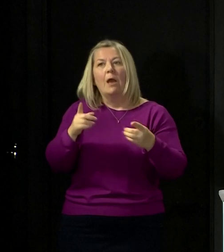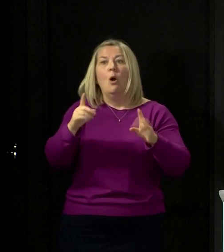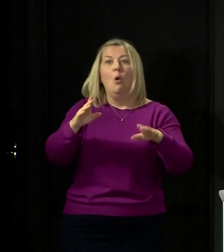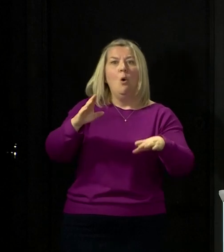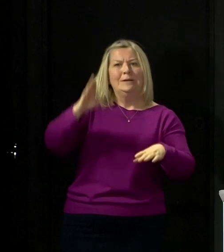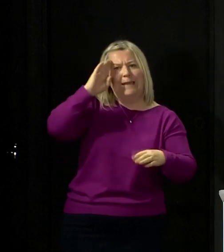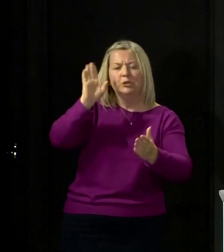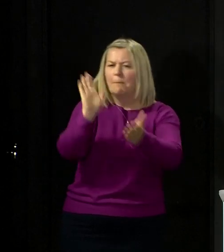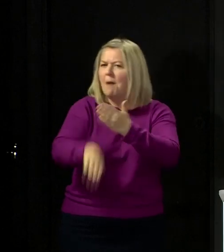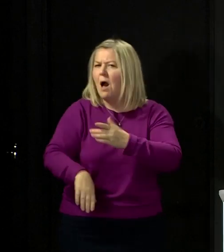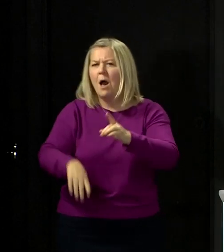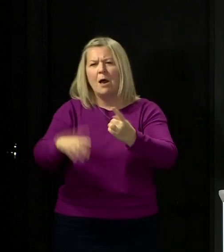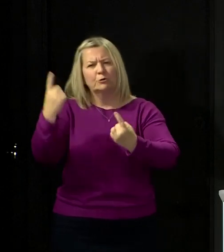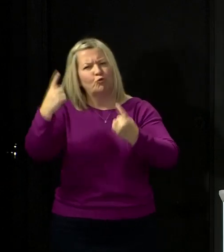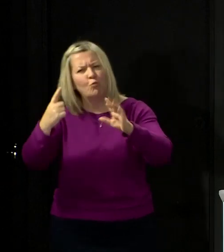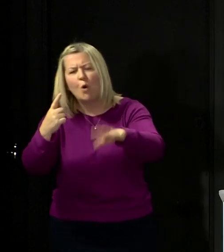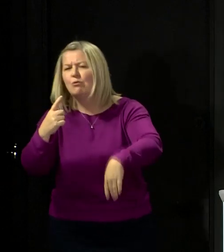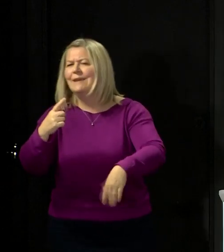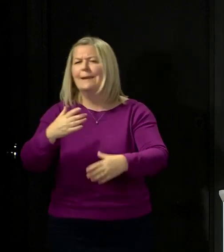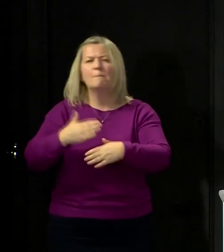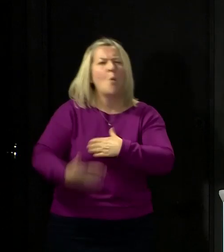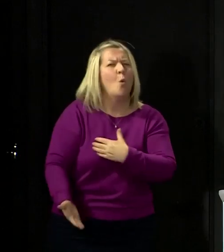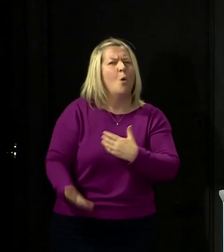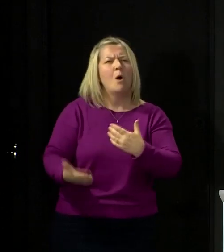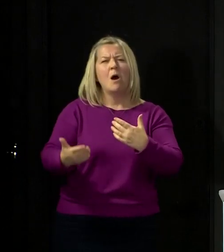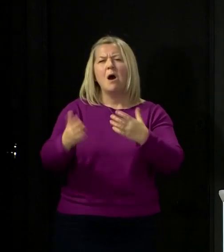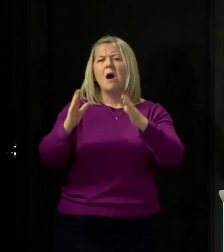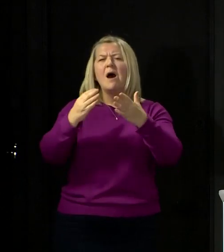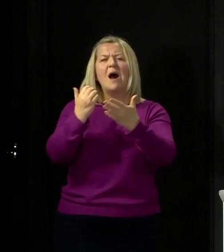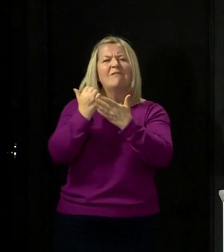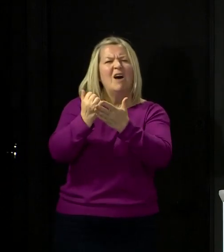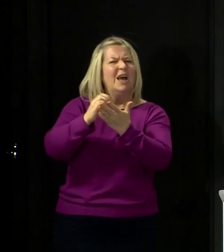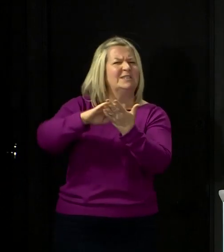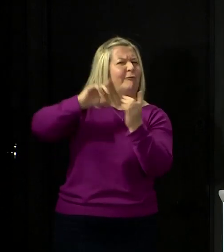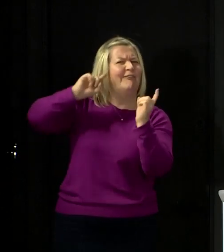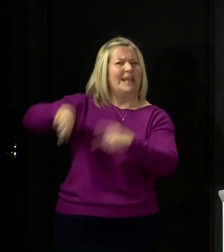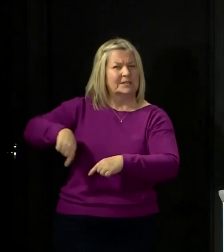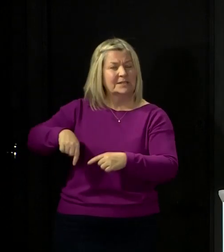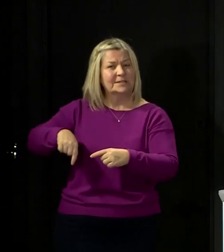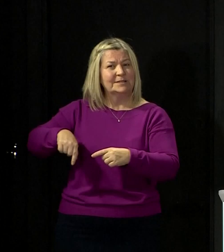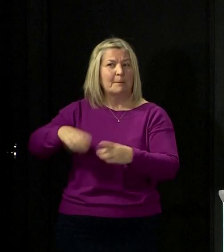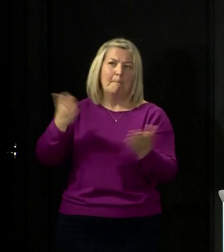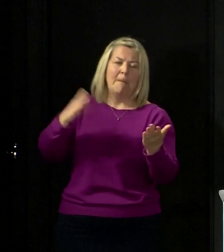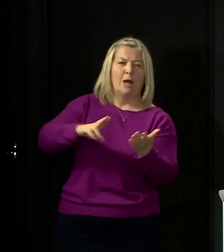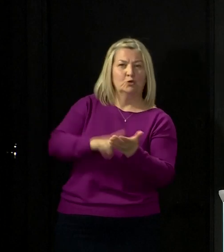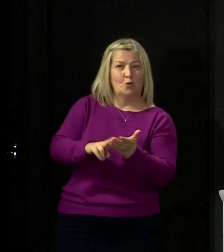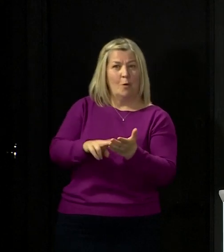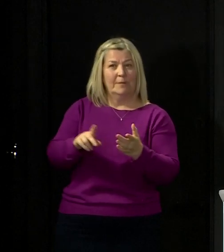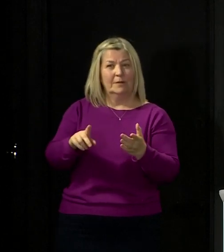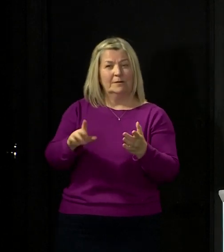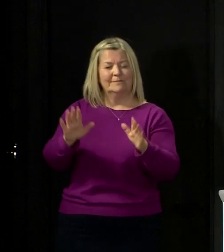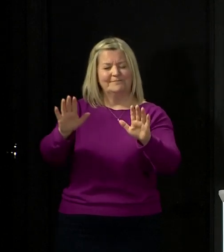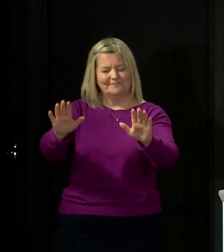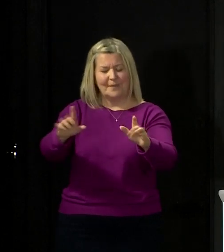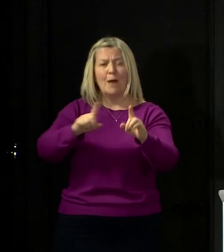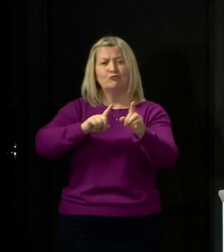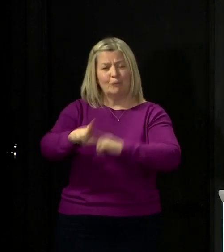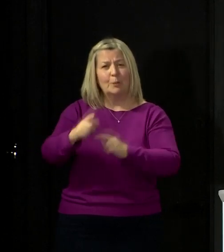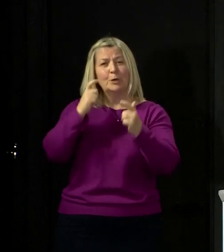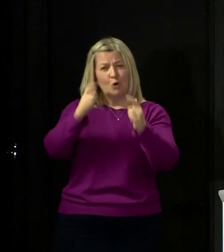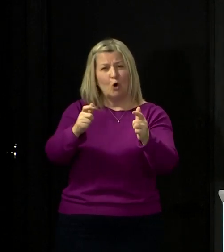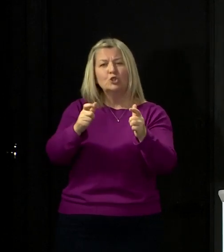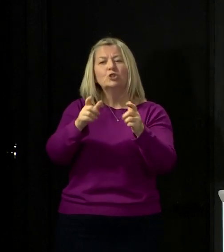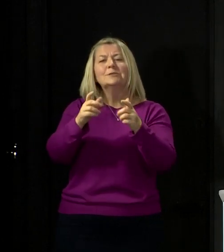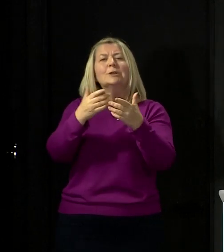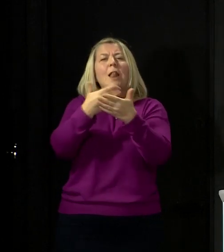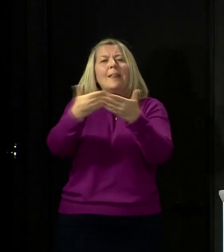there's no reason for us to follow this advice anymore, and therefore we can just go back to normal. That's what I'm expressing caution over. And the reason I'm